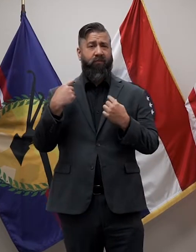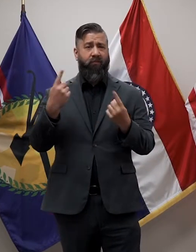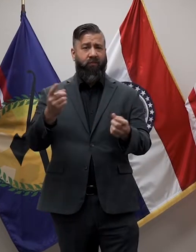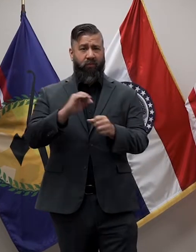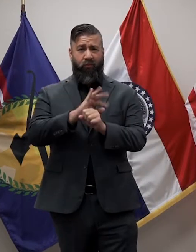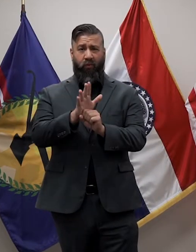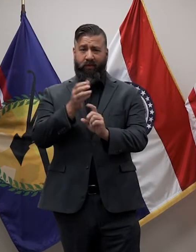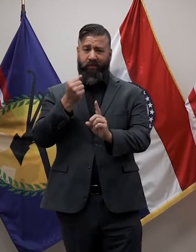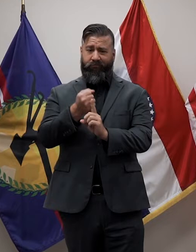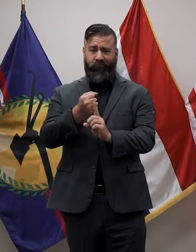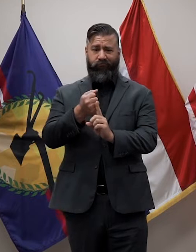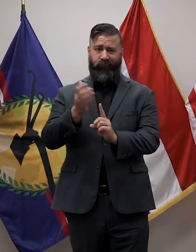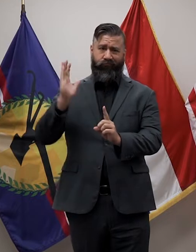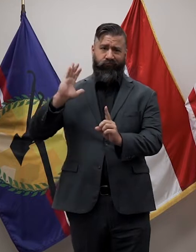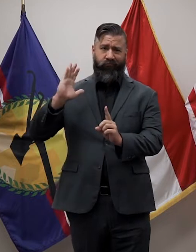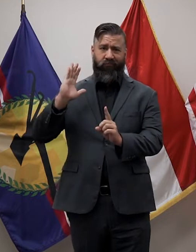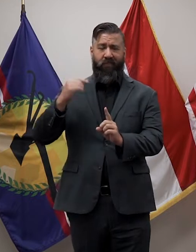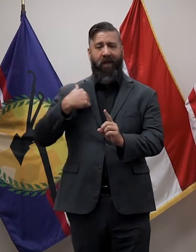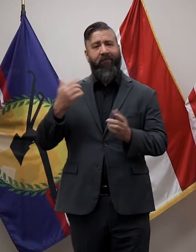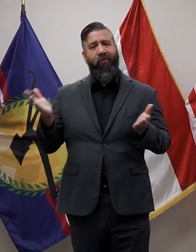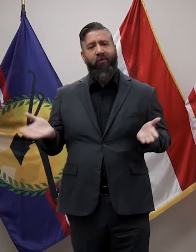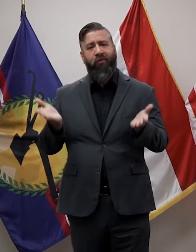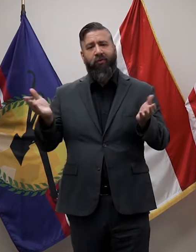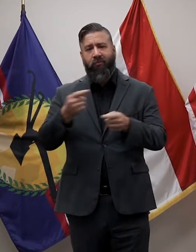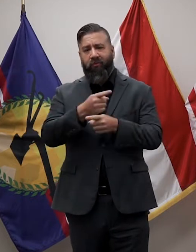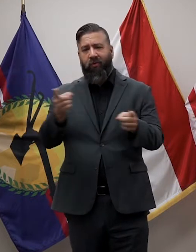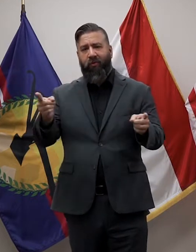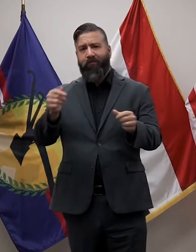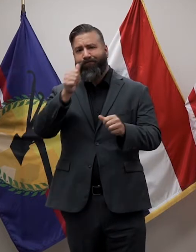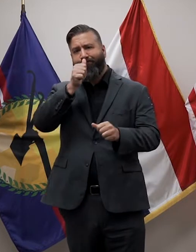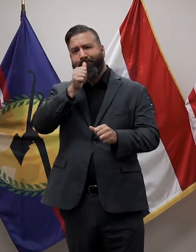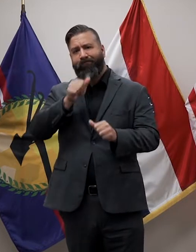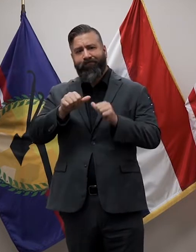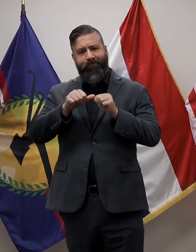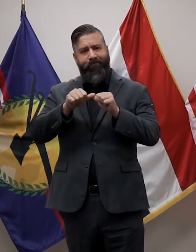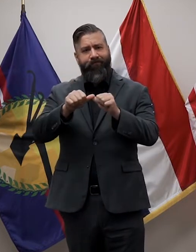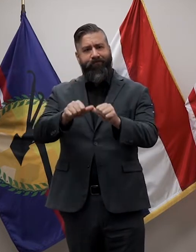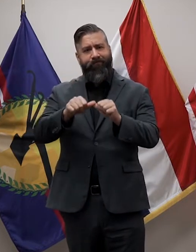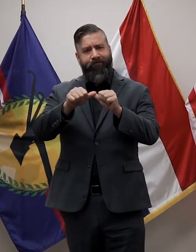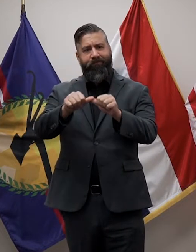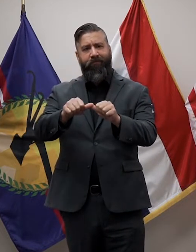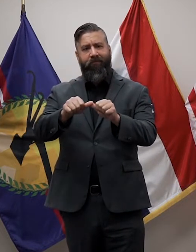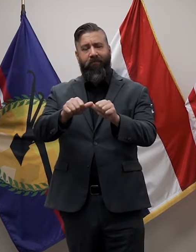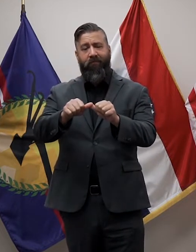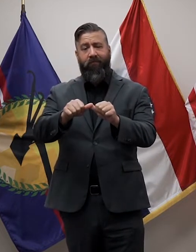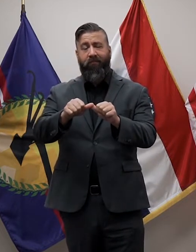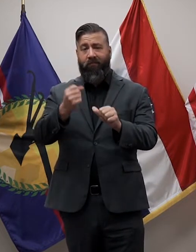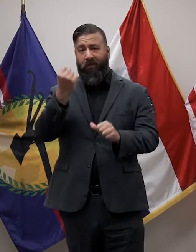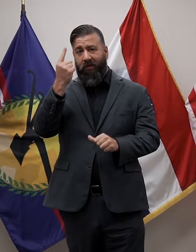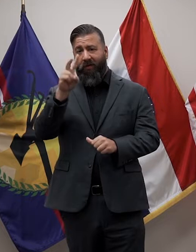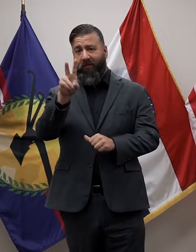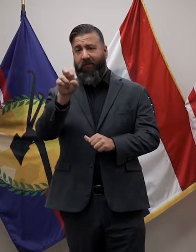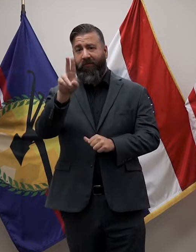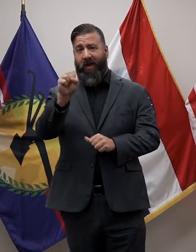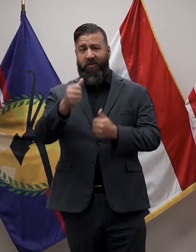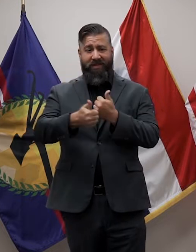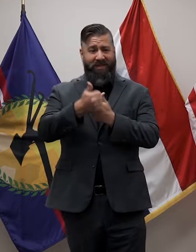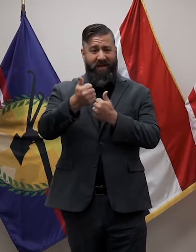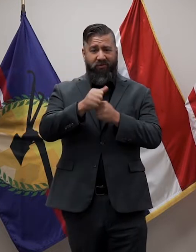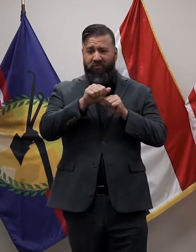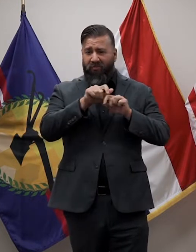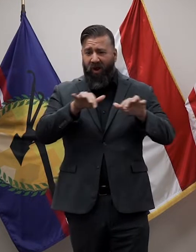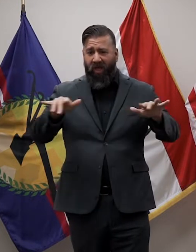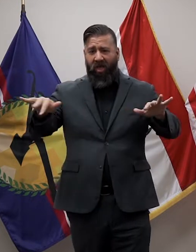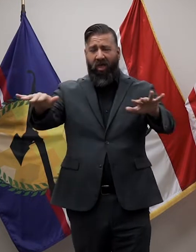Throughout this pandemic, I've encouraged everyone to stay the course. When a contagious, dangerous virus spreads